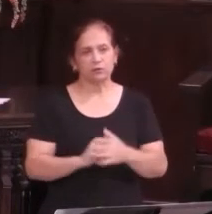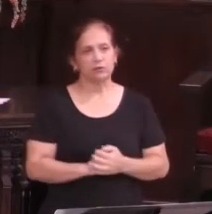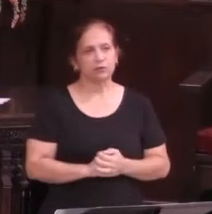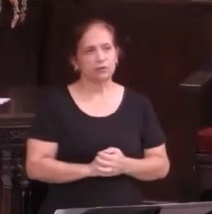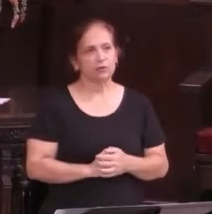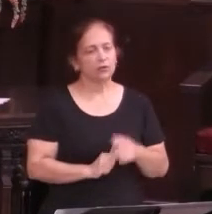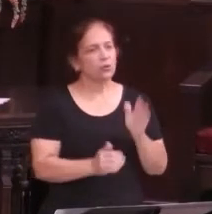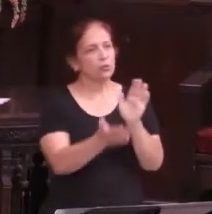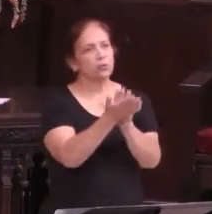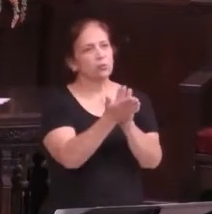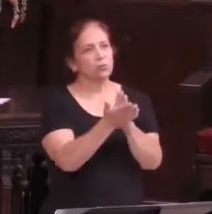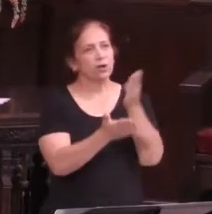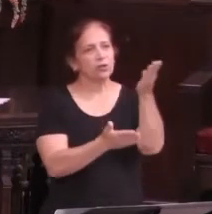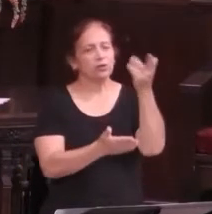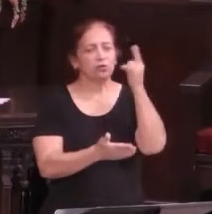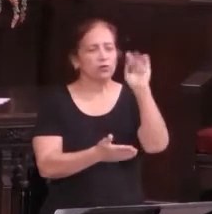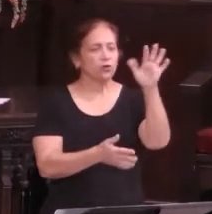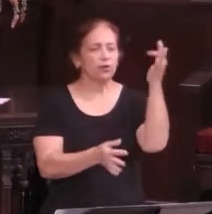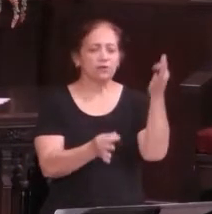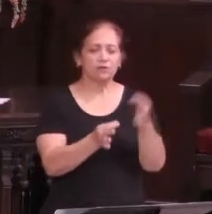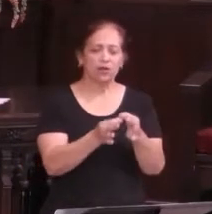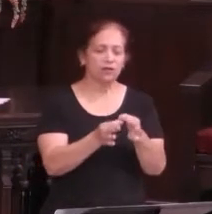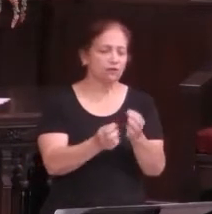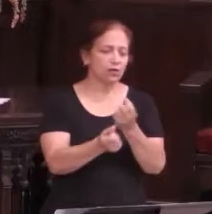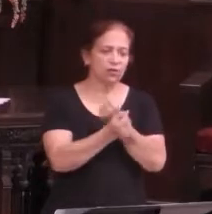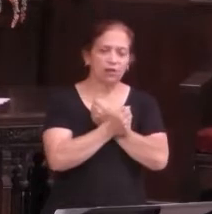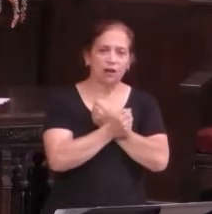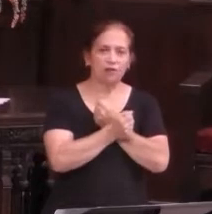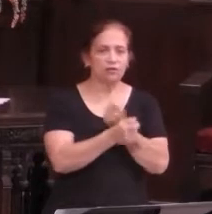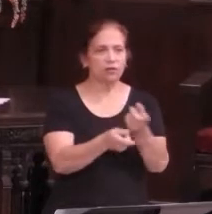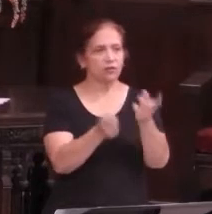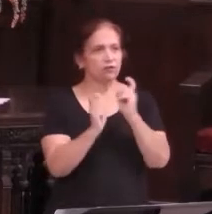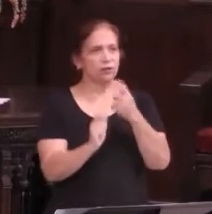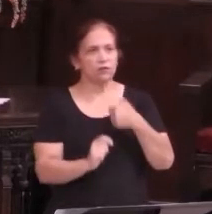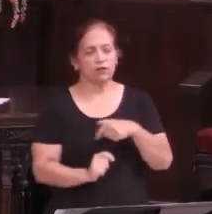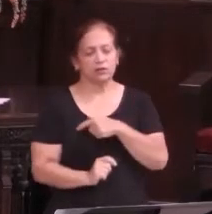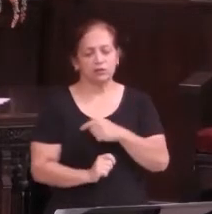We praise you for your faithful love toward us.